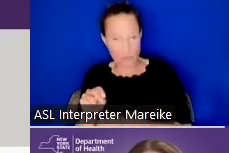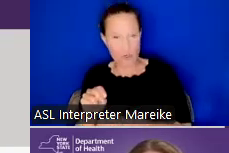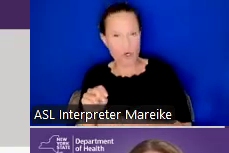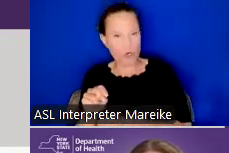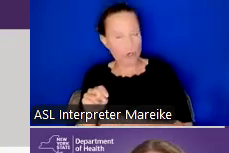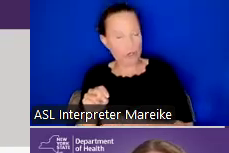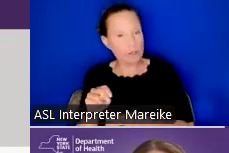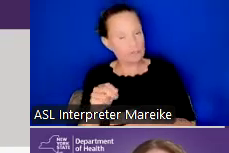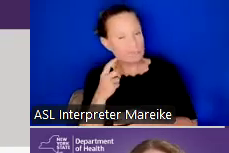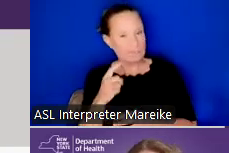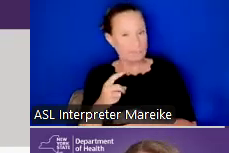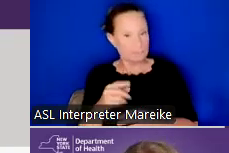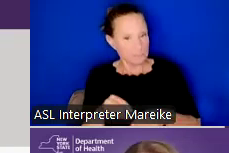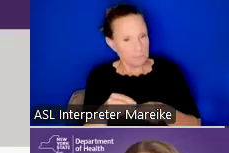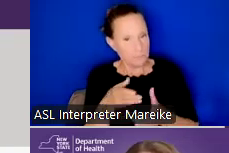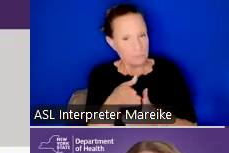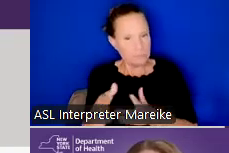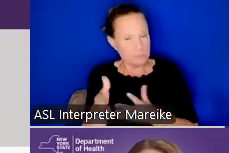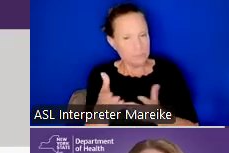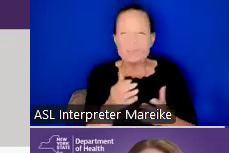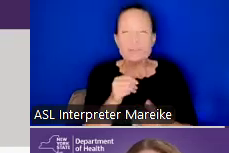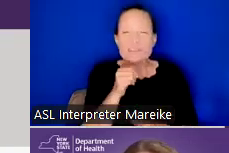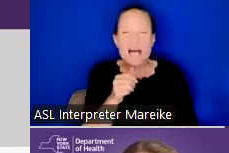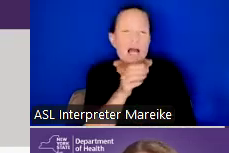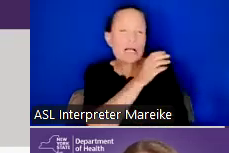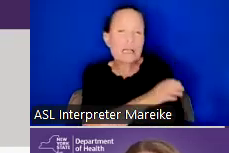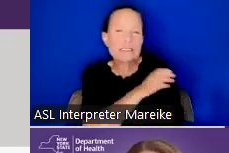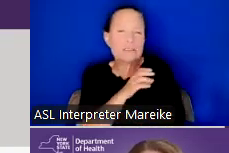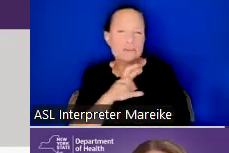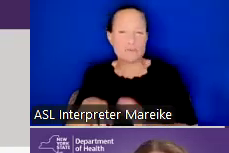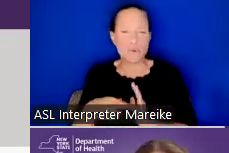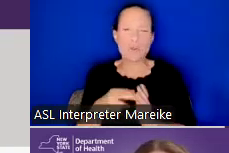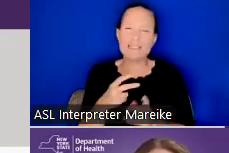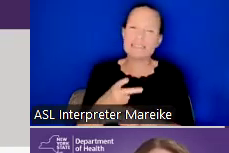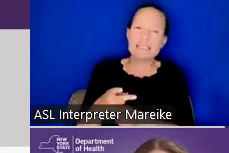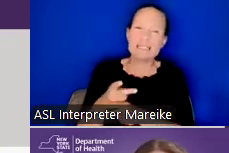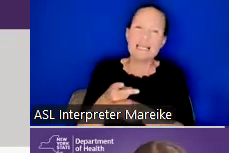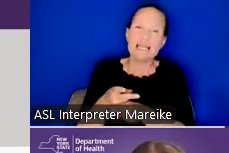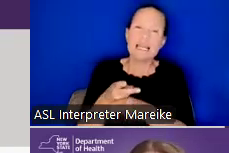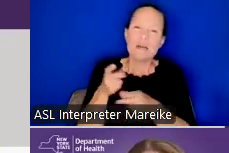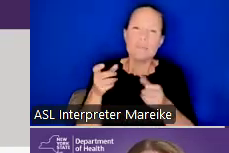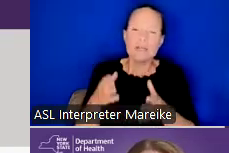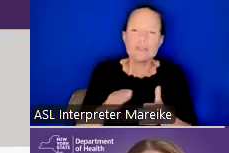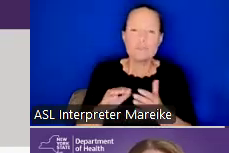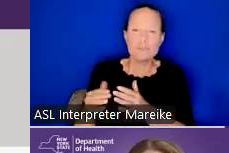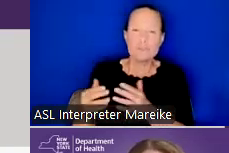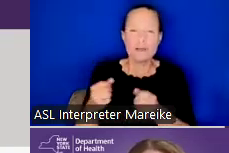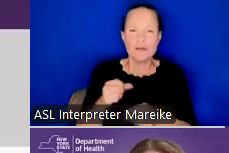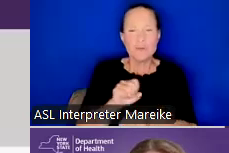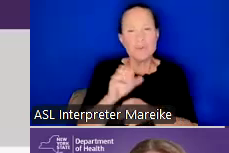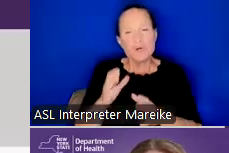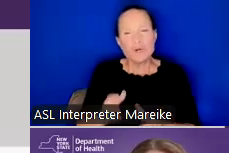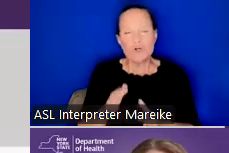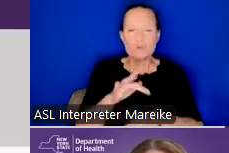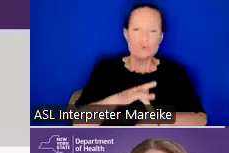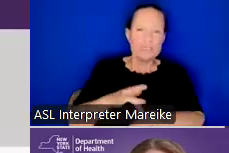A navigator is not a clinician role. It's care managers, community health workers, resource coordinators, or other